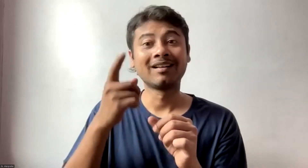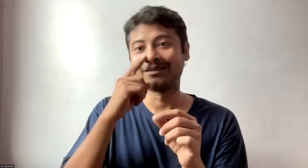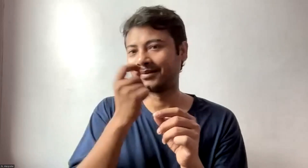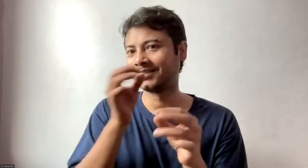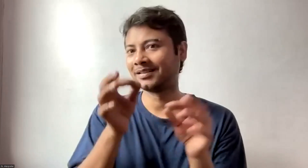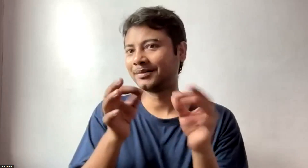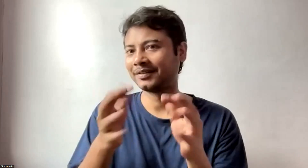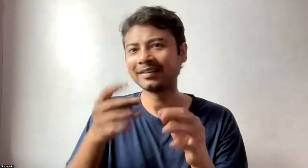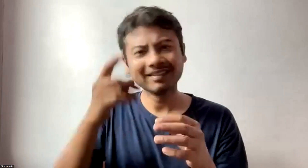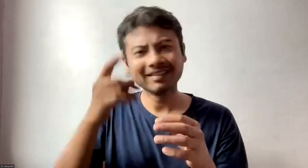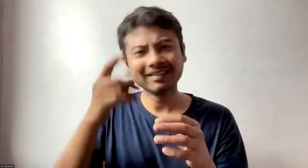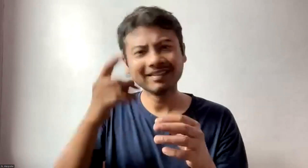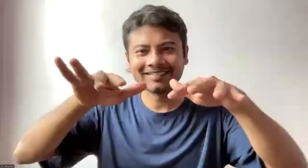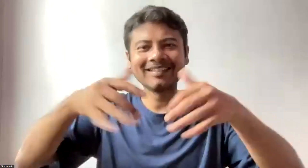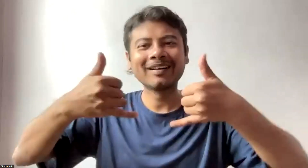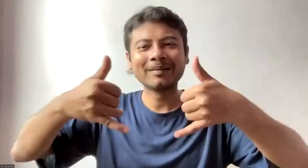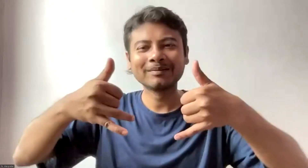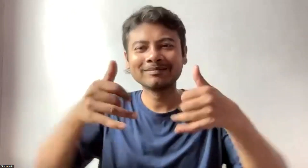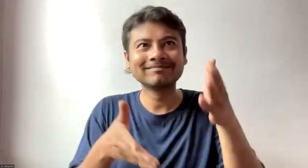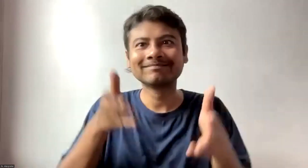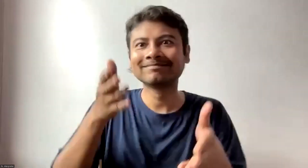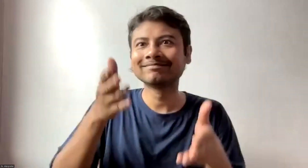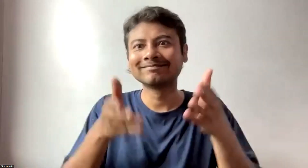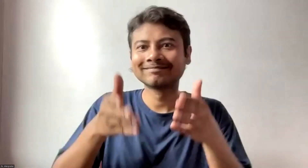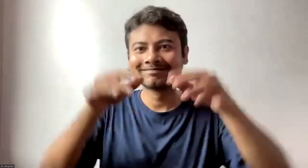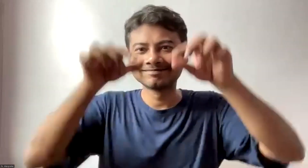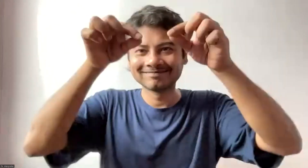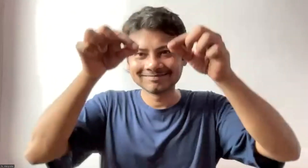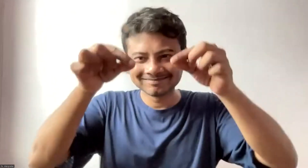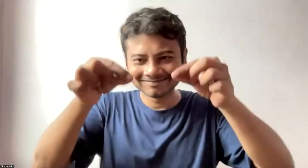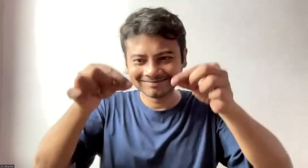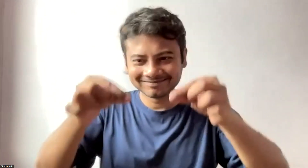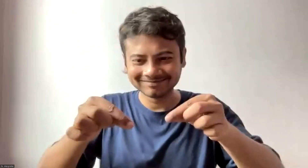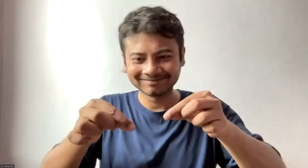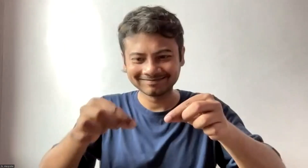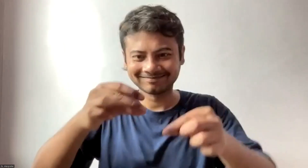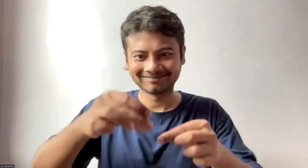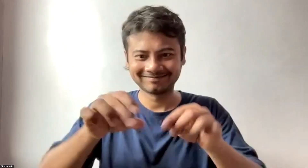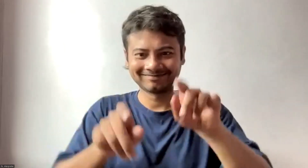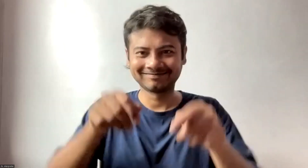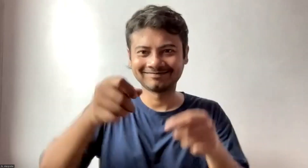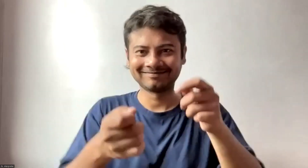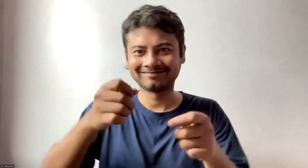who's, who's holding all the puppets, and because of him, all the puppets are dancing.